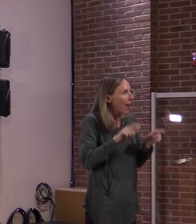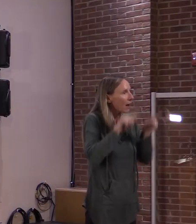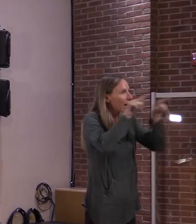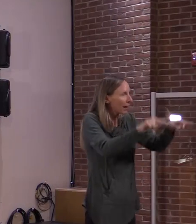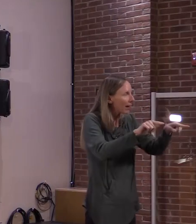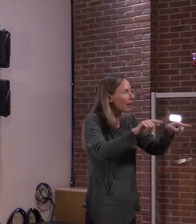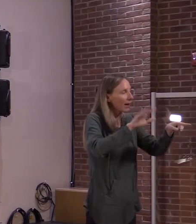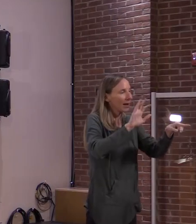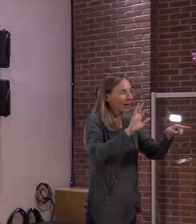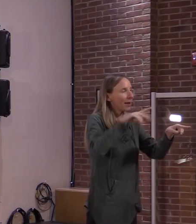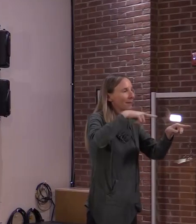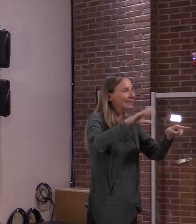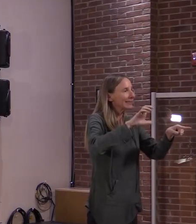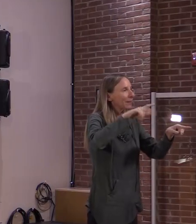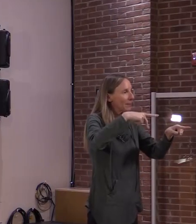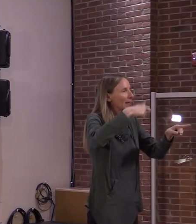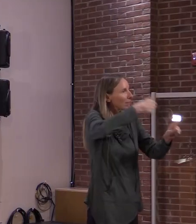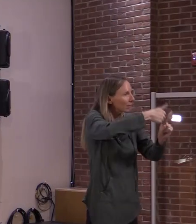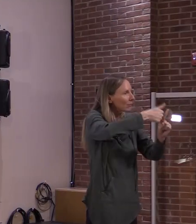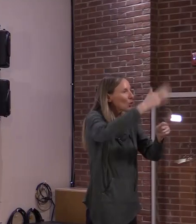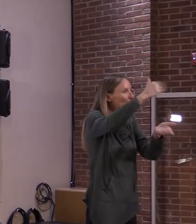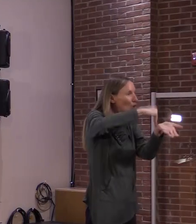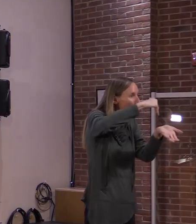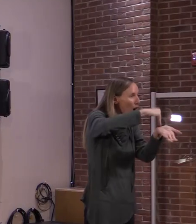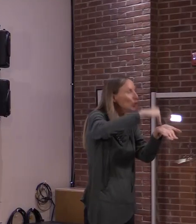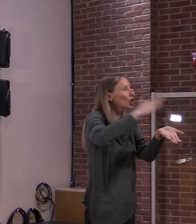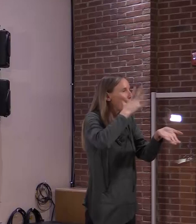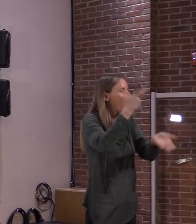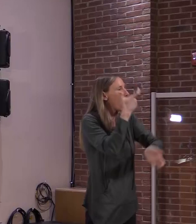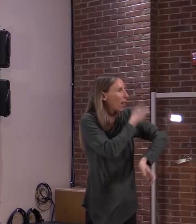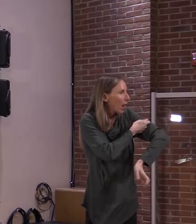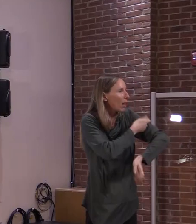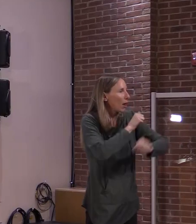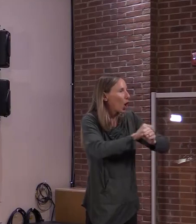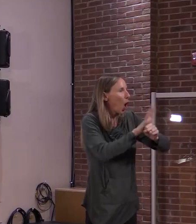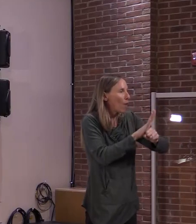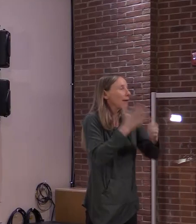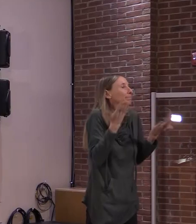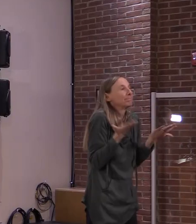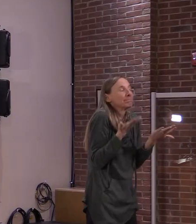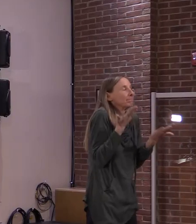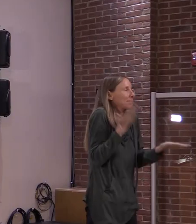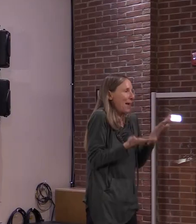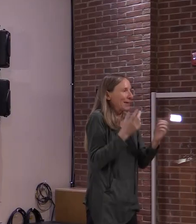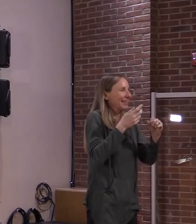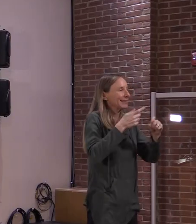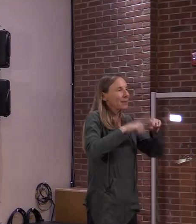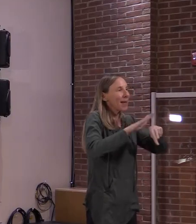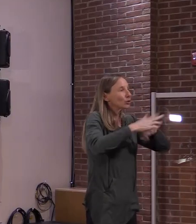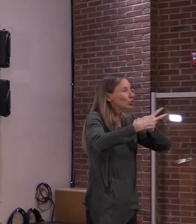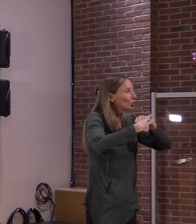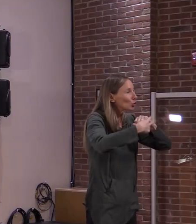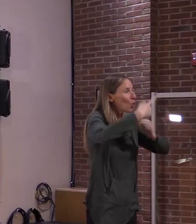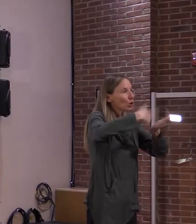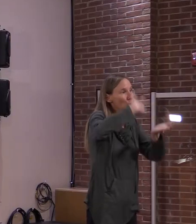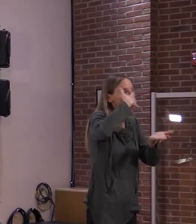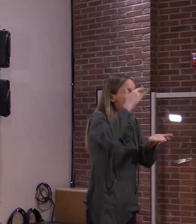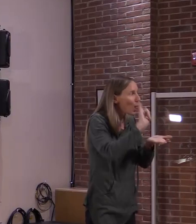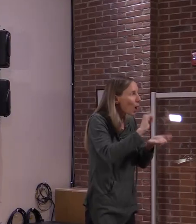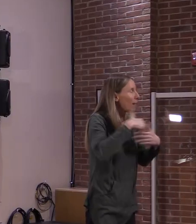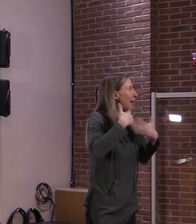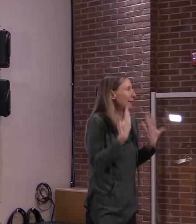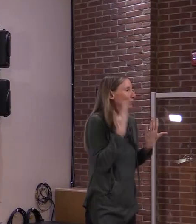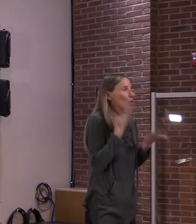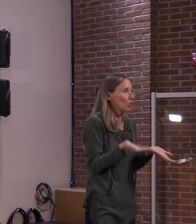which vaccines and what their storage requirements are, et cetera. And for any Vermonter who happens to be